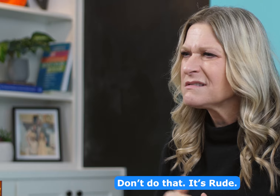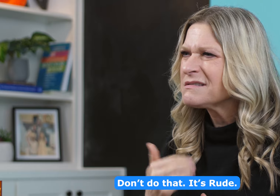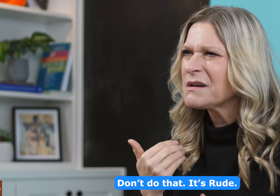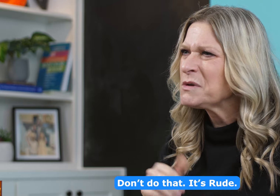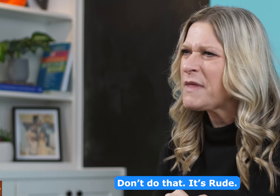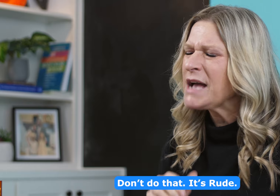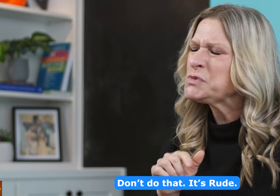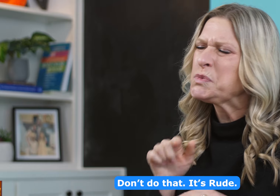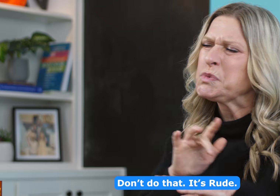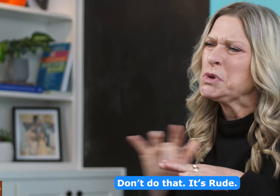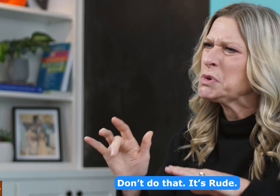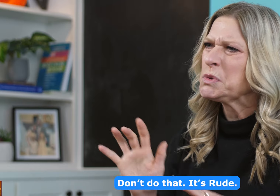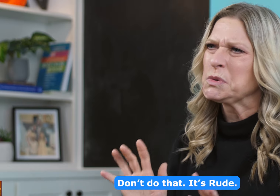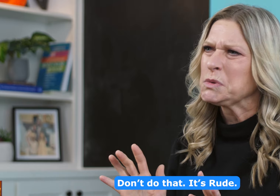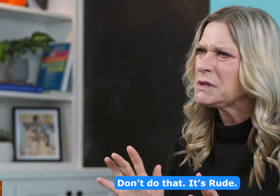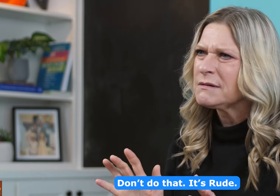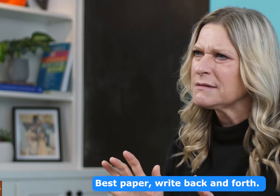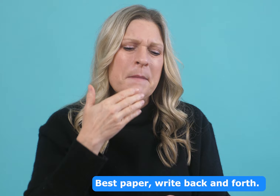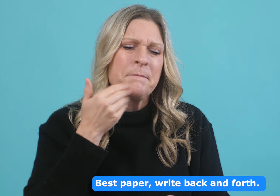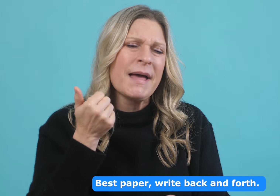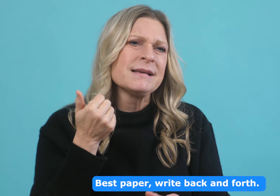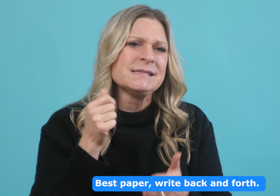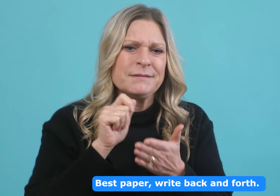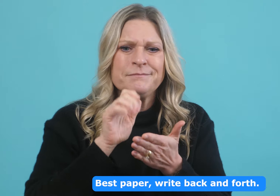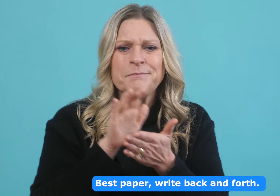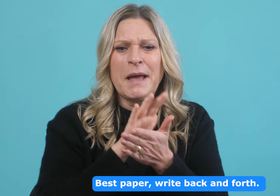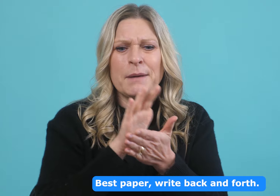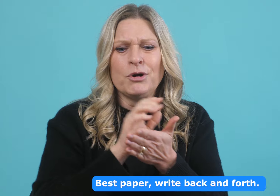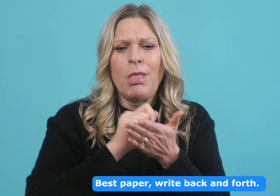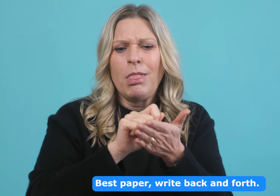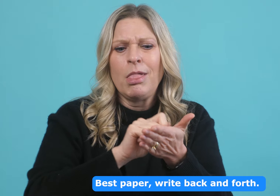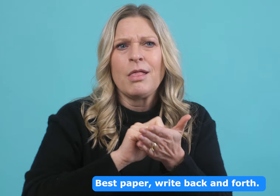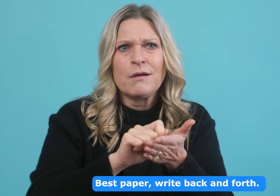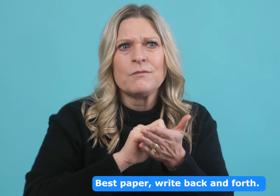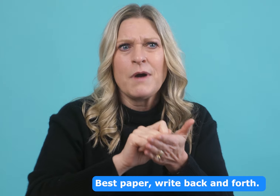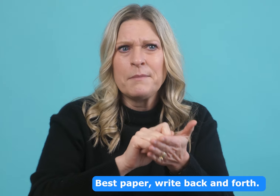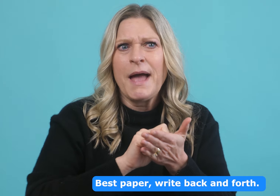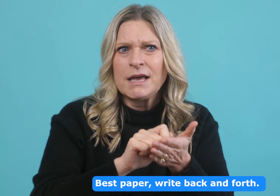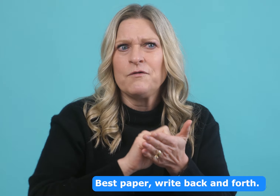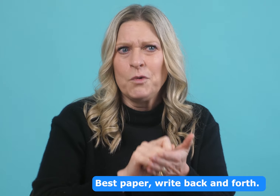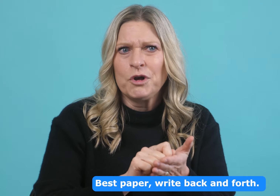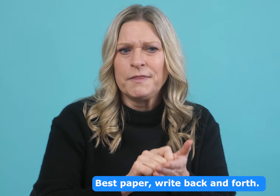So that's rude. Best pepper. Right back and forth.